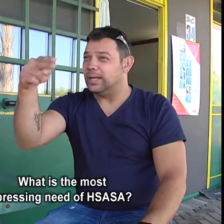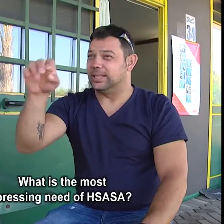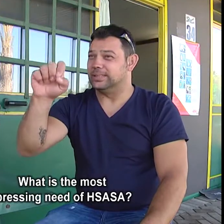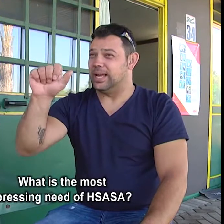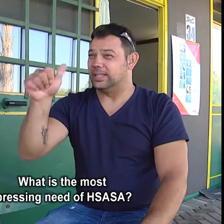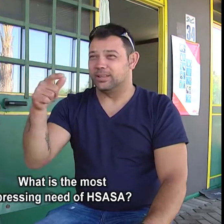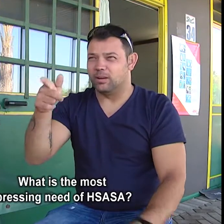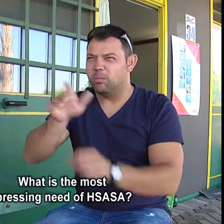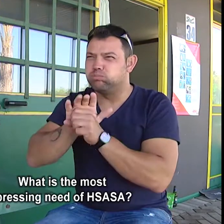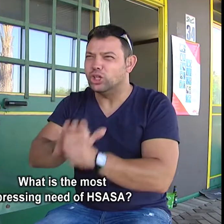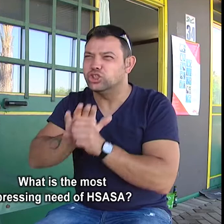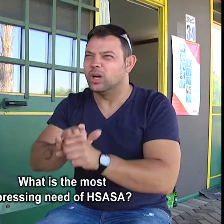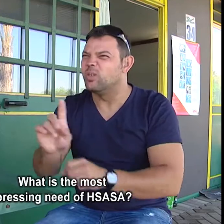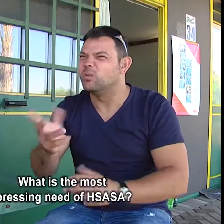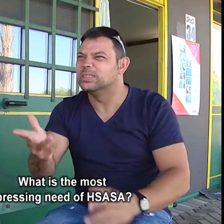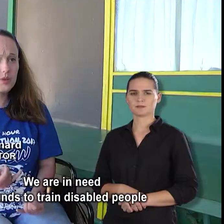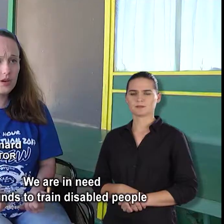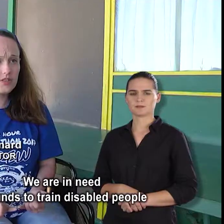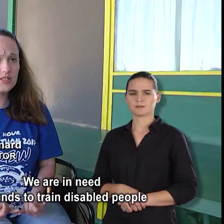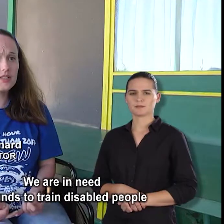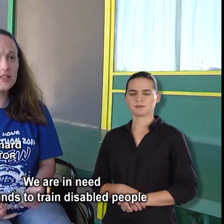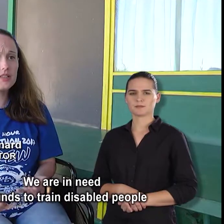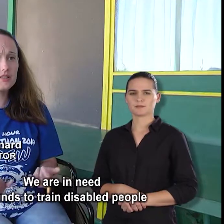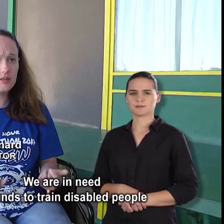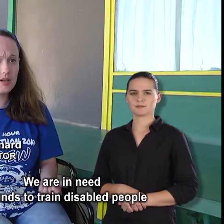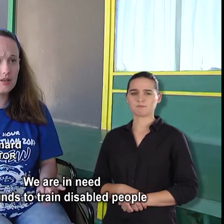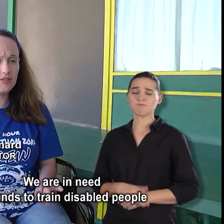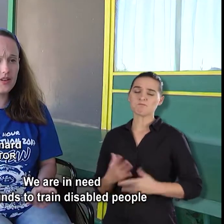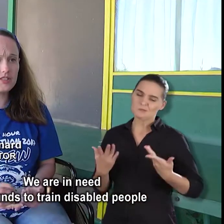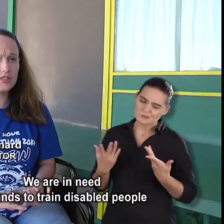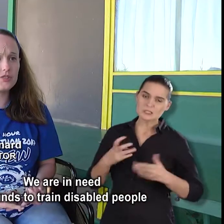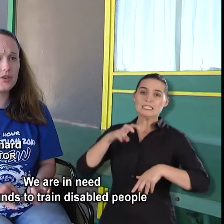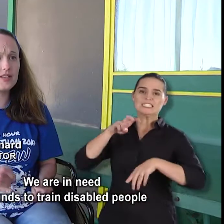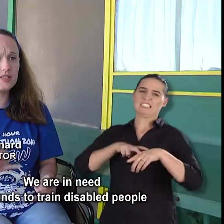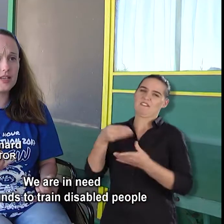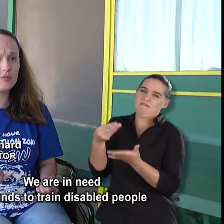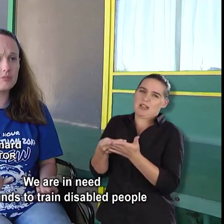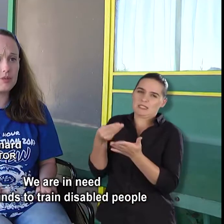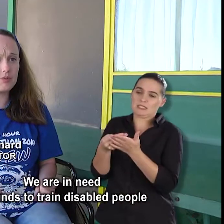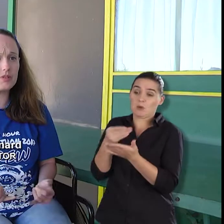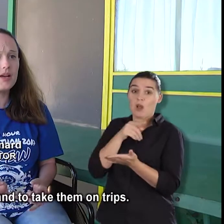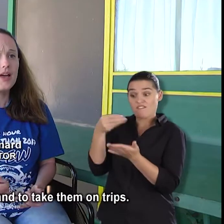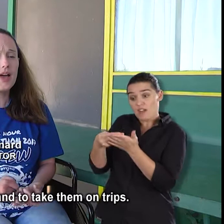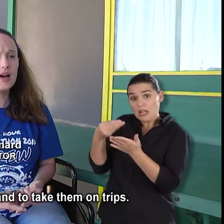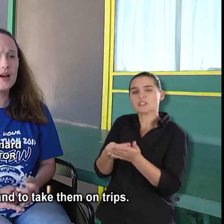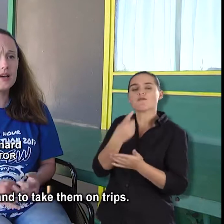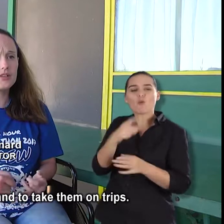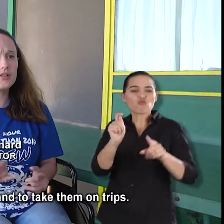What is the most pressing need of HSASA? We obviously need funds to train disabled